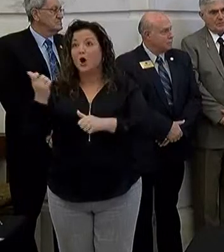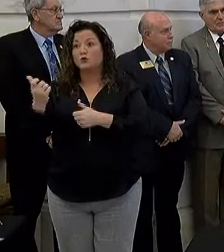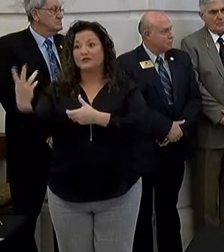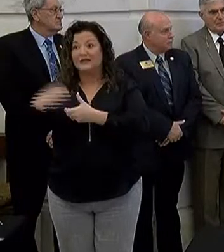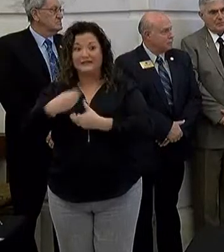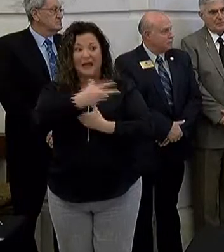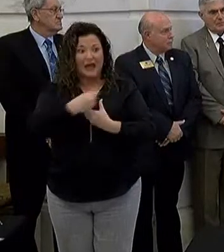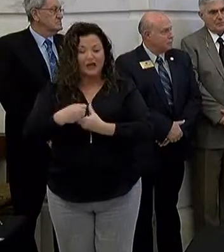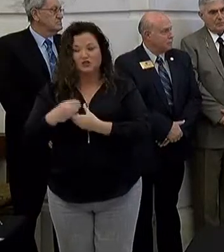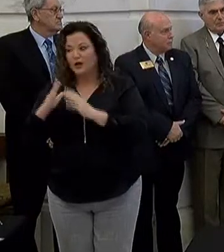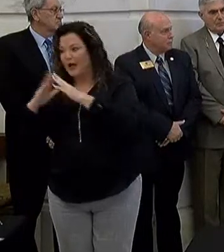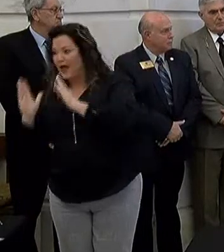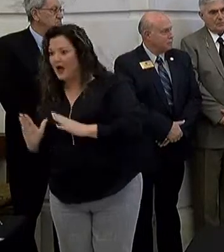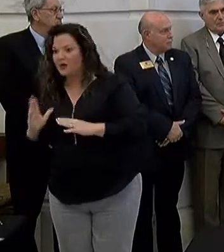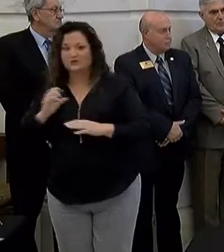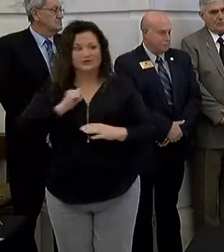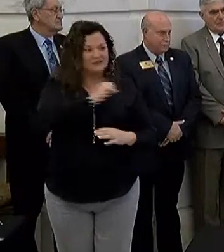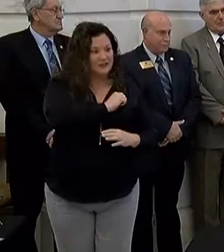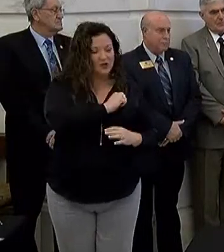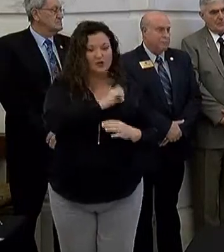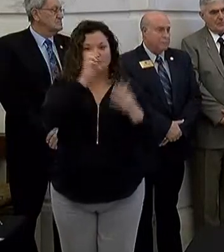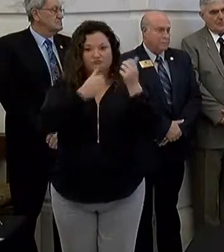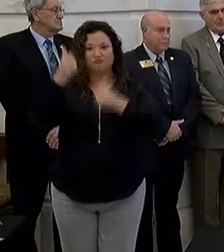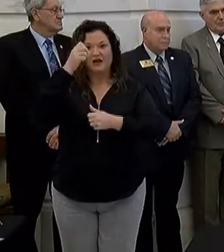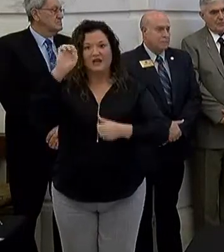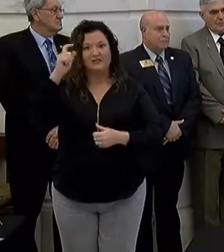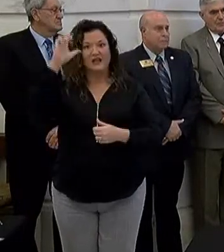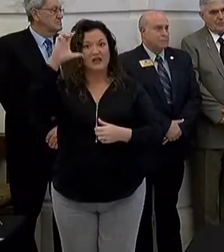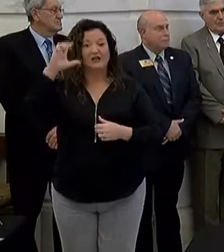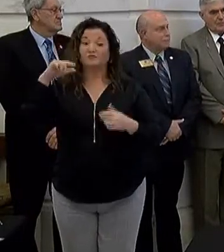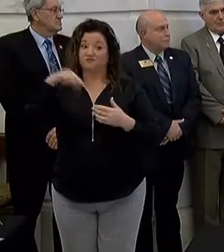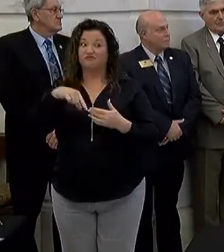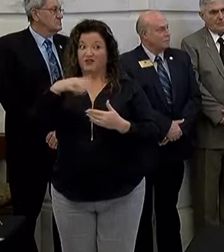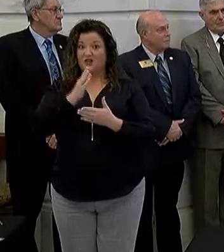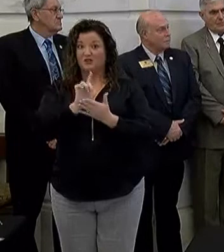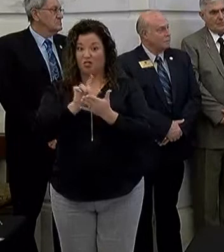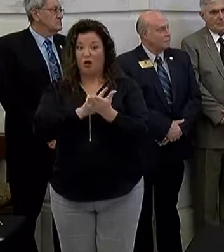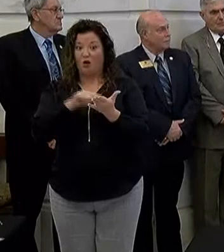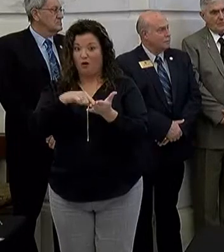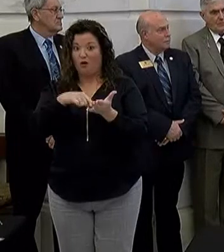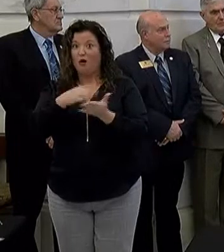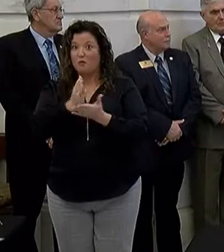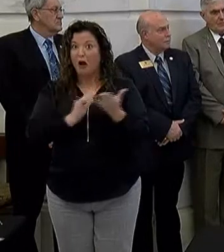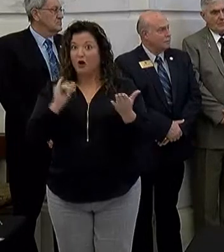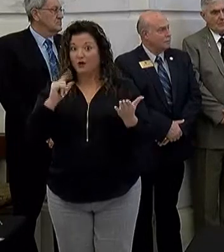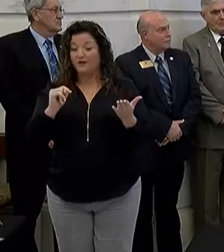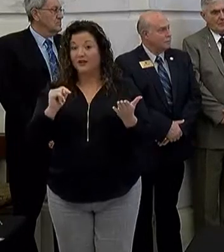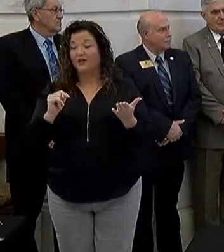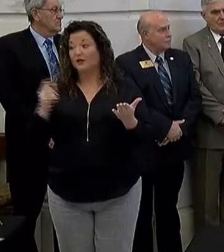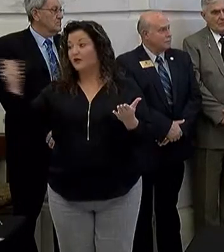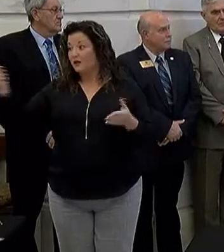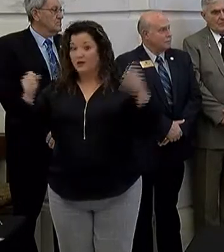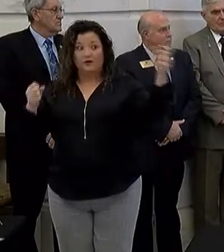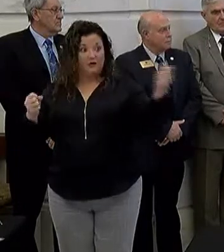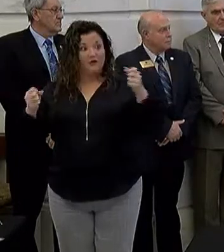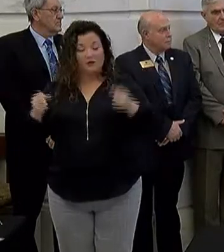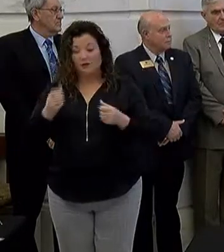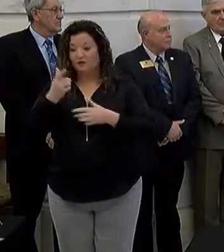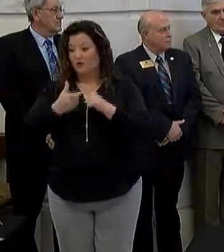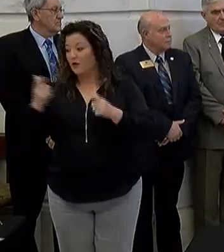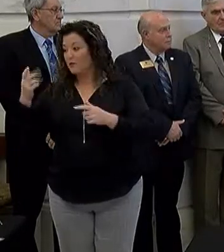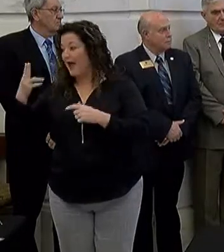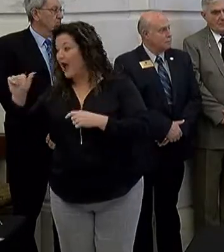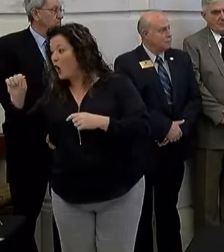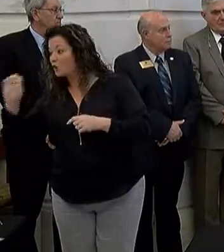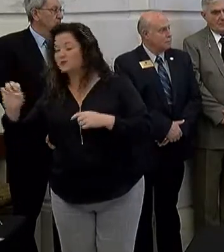from both the House, the Senate, and the executive branch. There are pieces of this legislation that you can look at that were brought to the table from the House. There were pieces